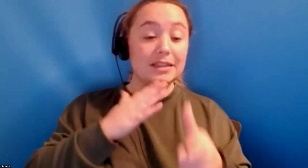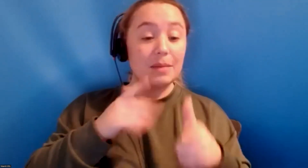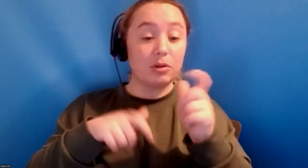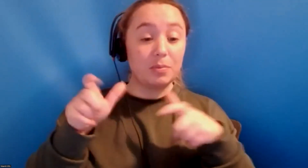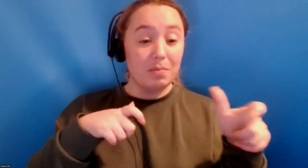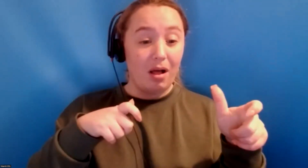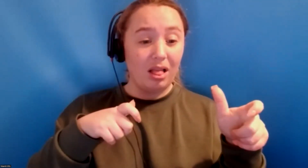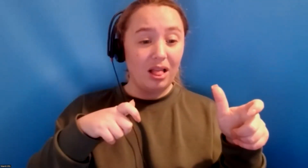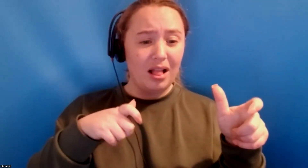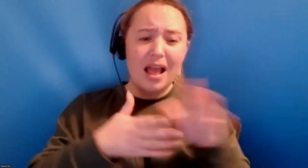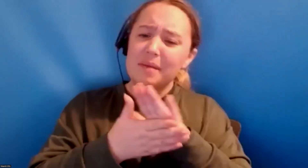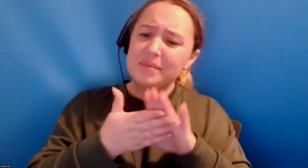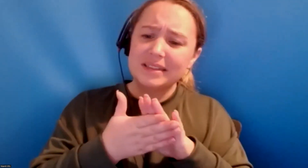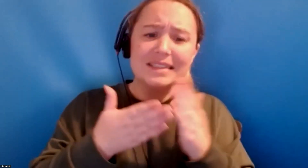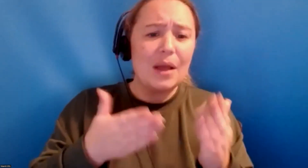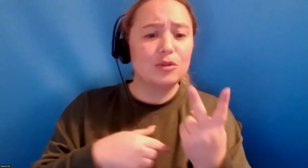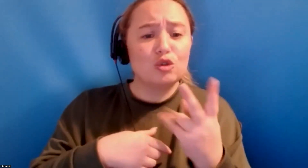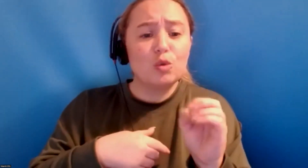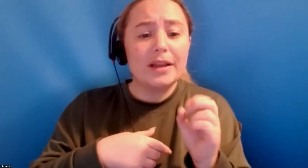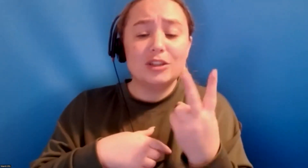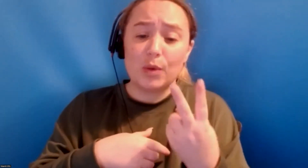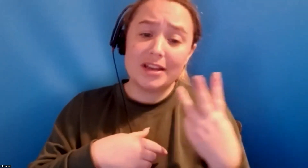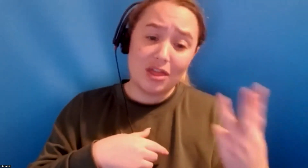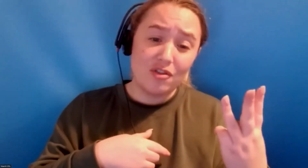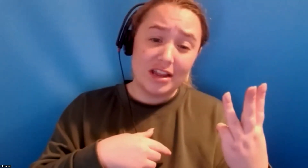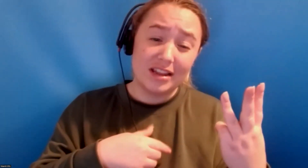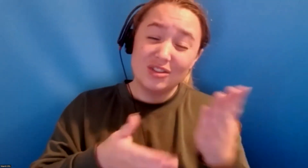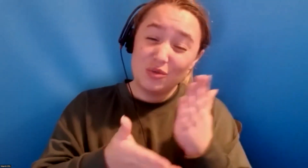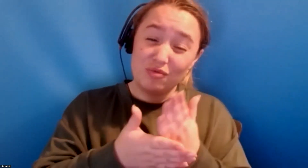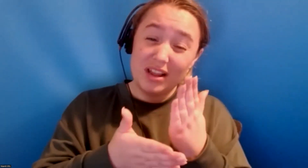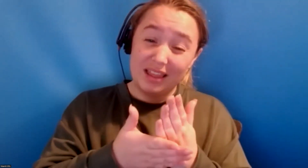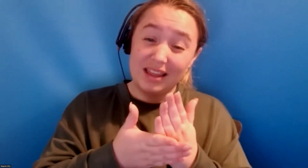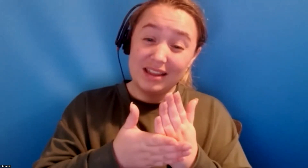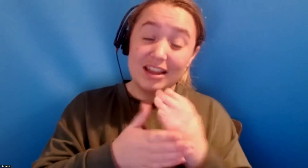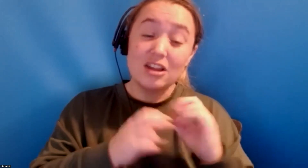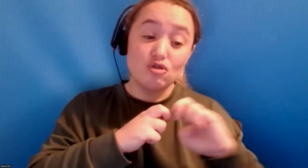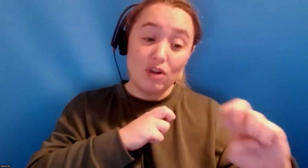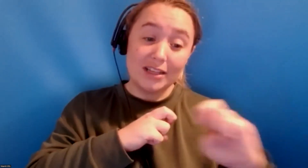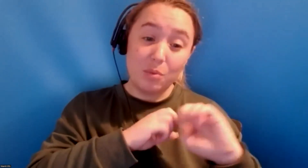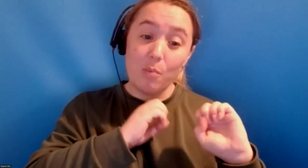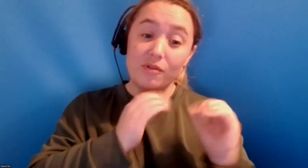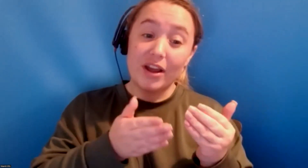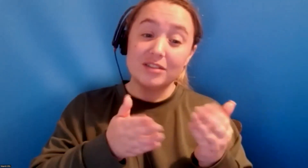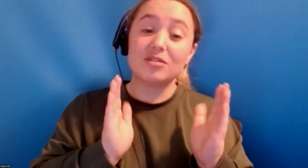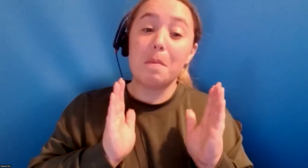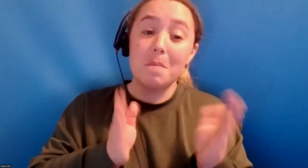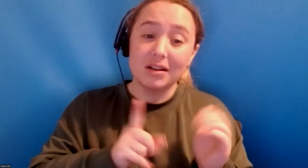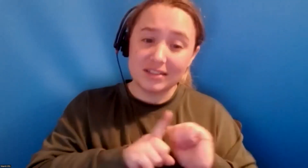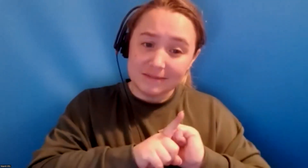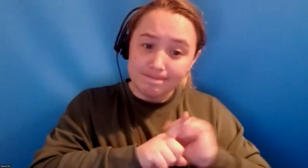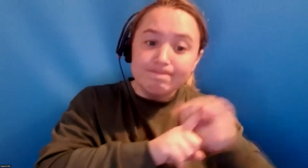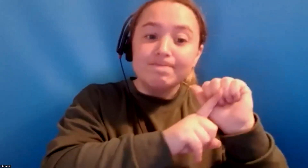this seriously and think, when are transport providers going to start stepping up and actually implementing what disabled people have been shouting